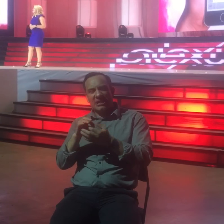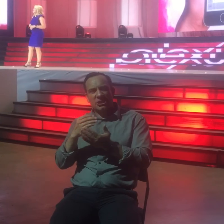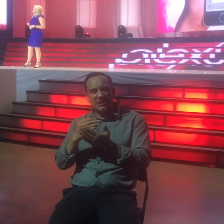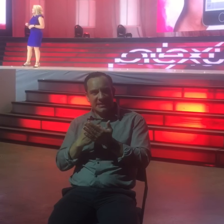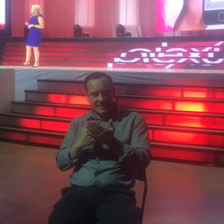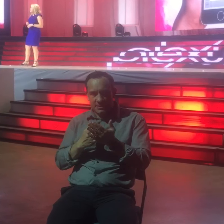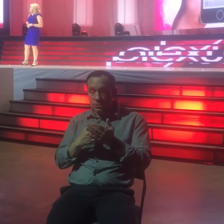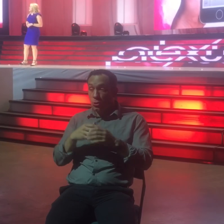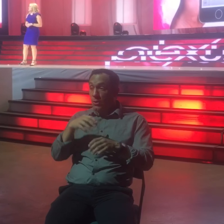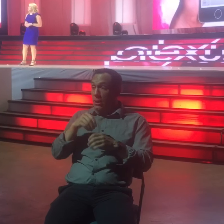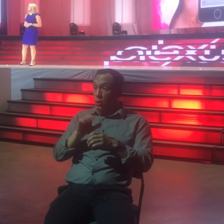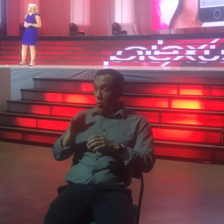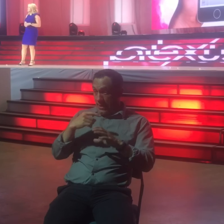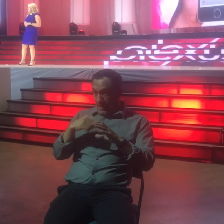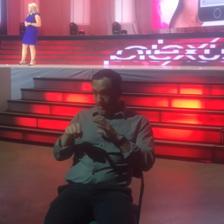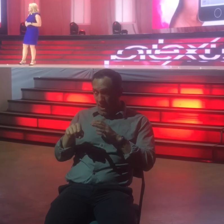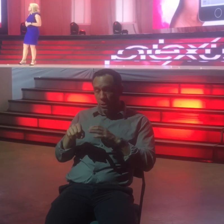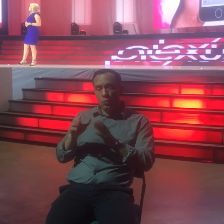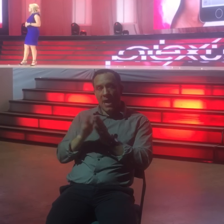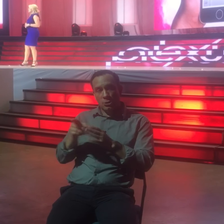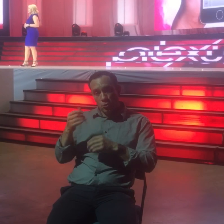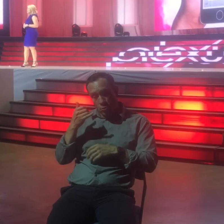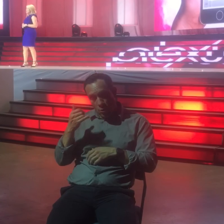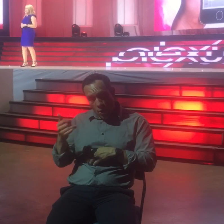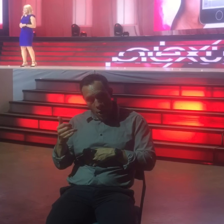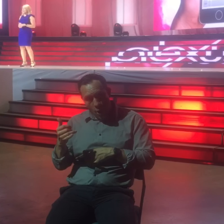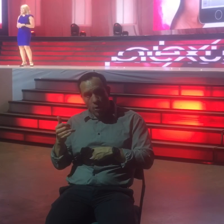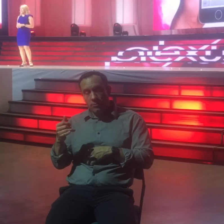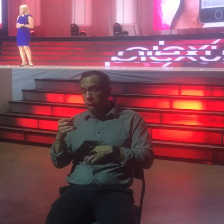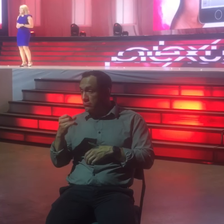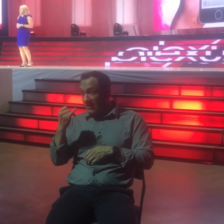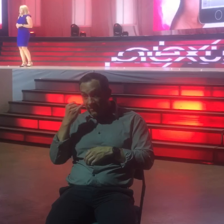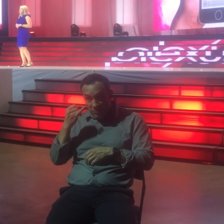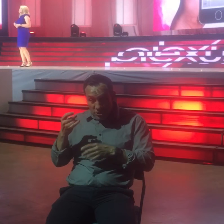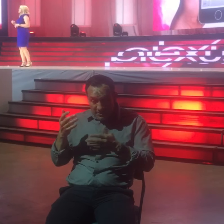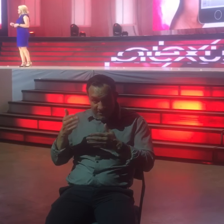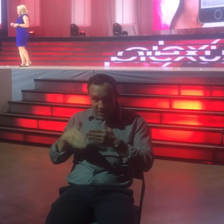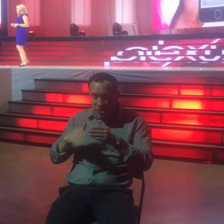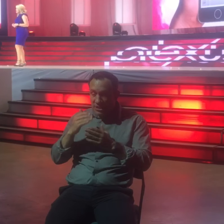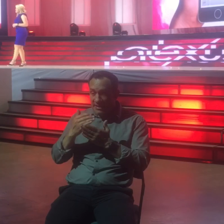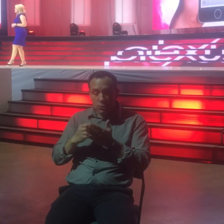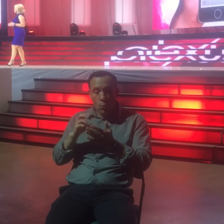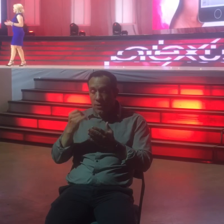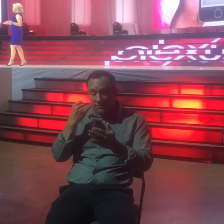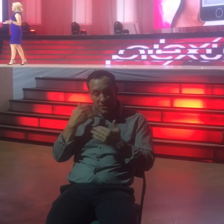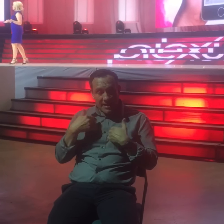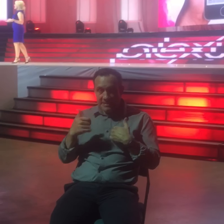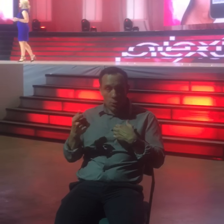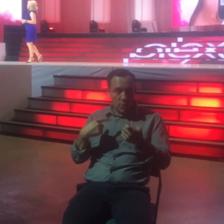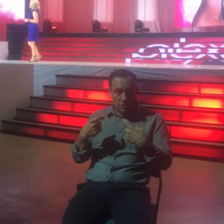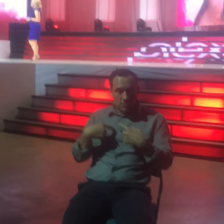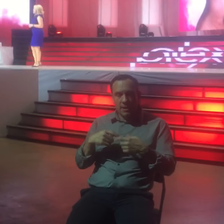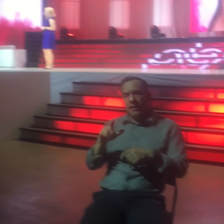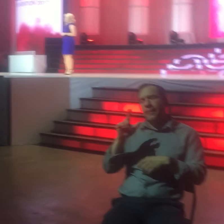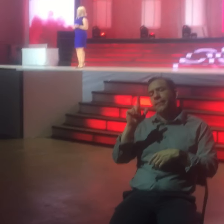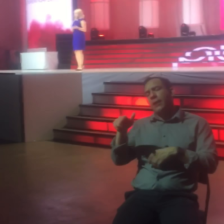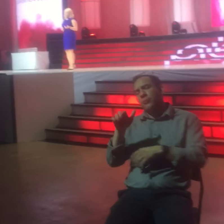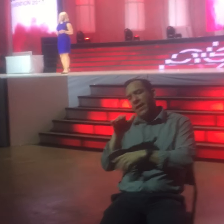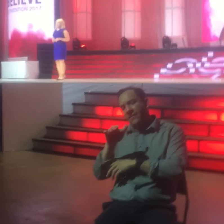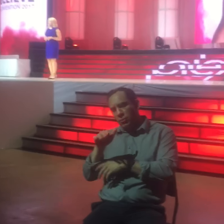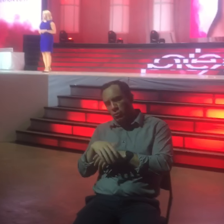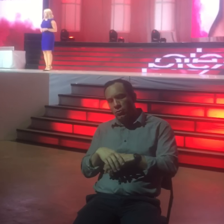you'll ask her to call you when she's completed her list or if she has any questions. Later that afternoon, you're gonna get a reminder to call